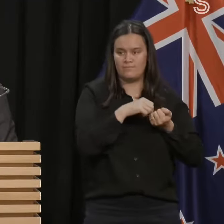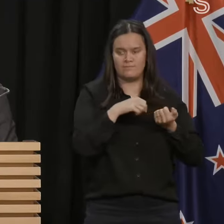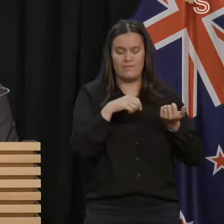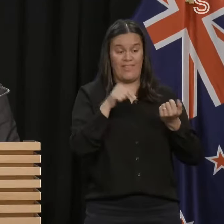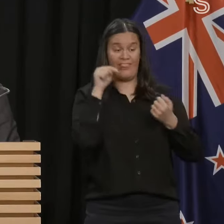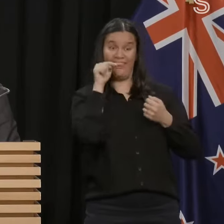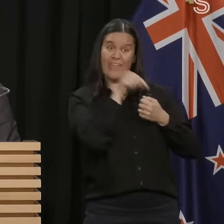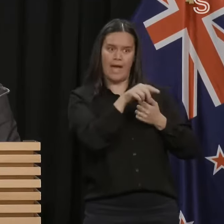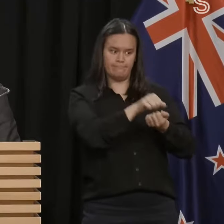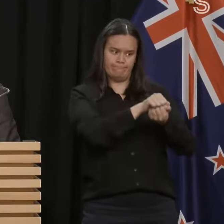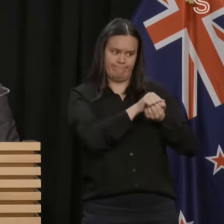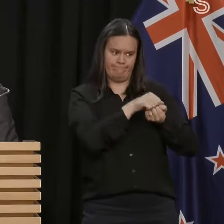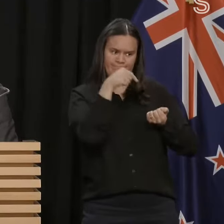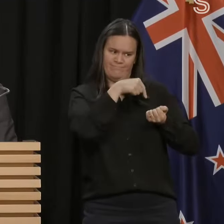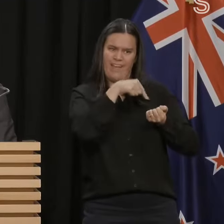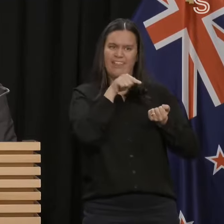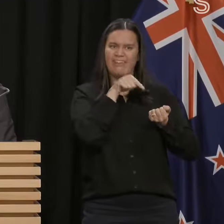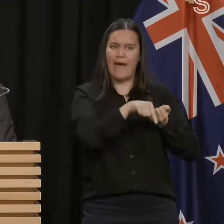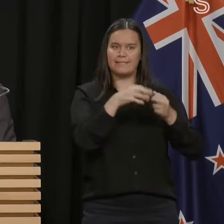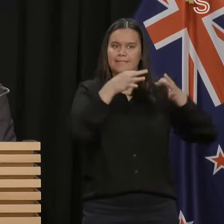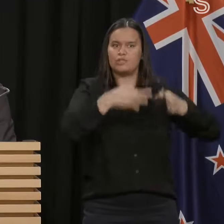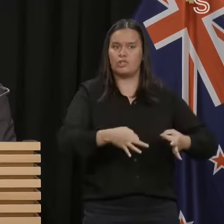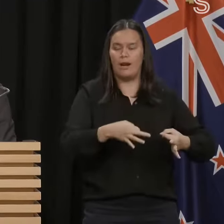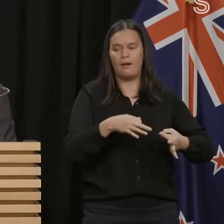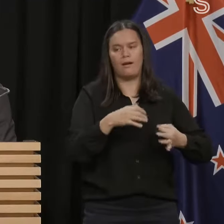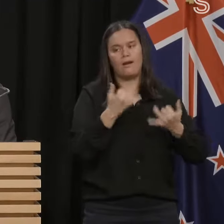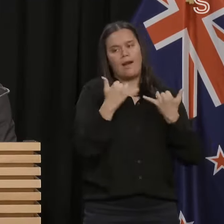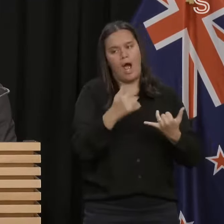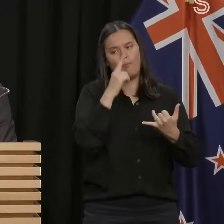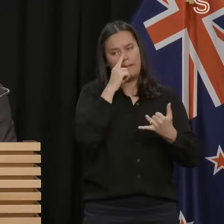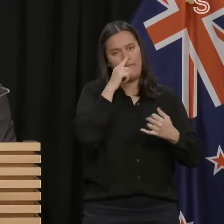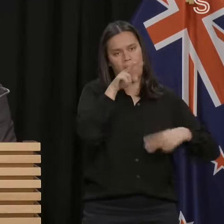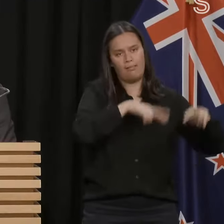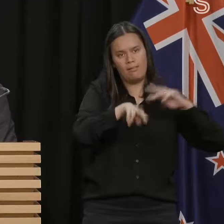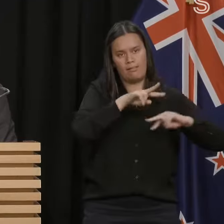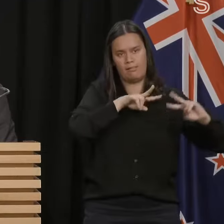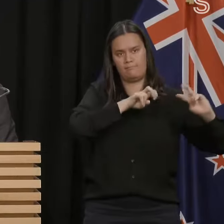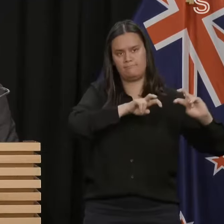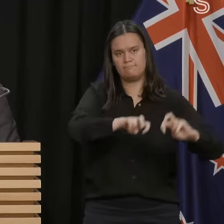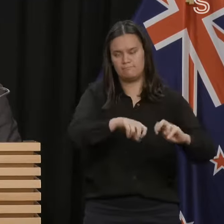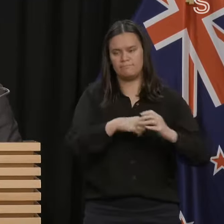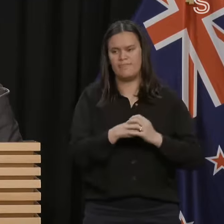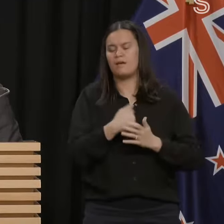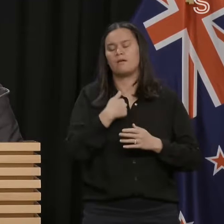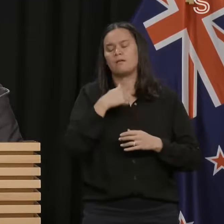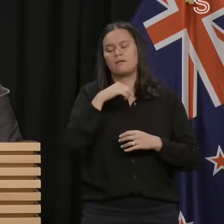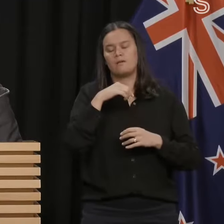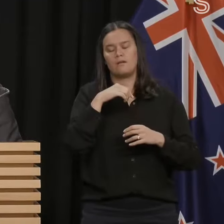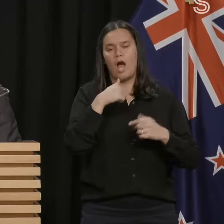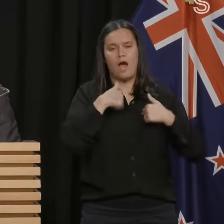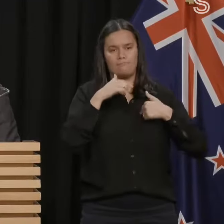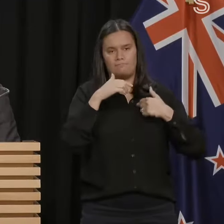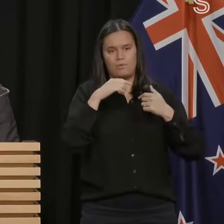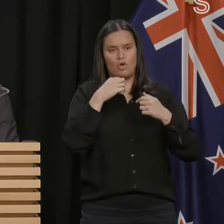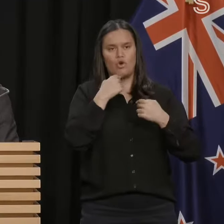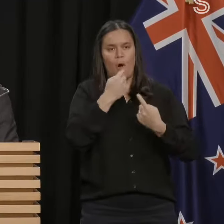ombudsman's investigation. So I won't make a further comment on that, although I did last week. I'm not going to do that now that the ombudsman's looking